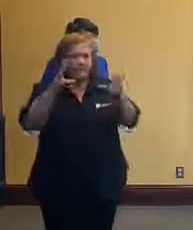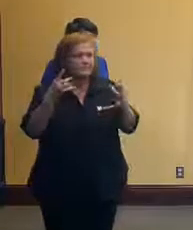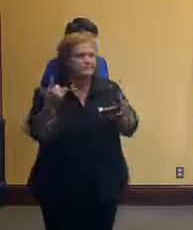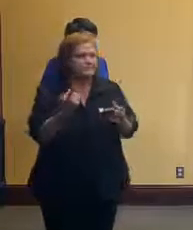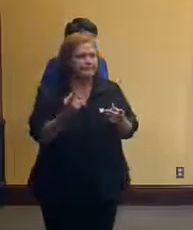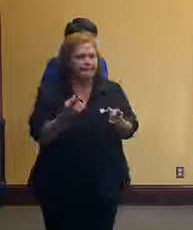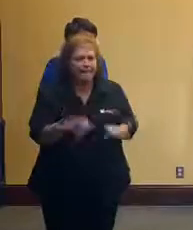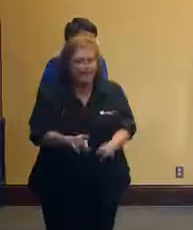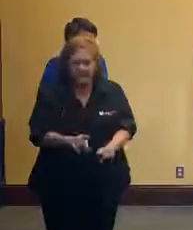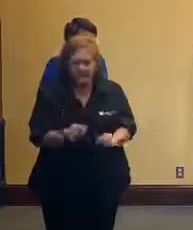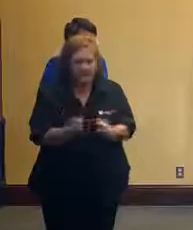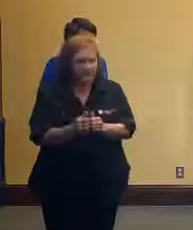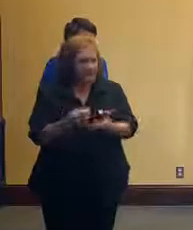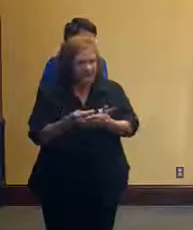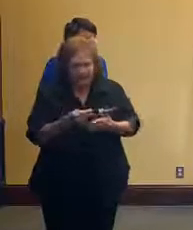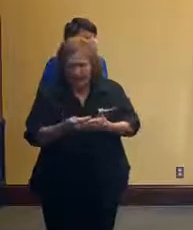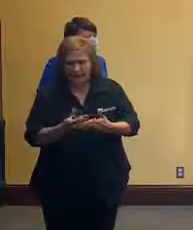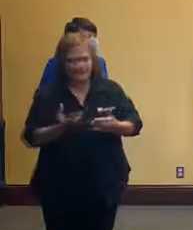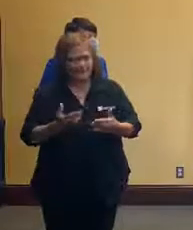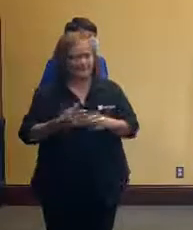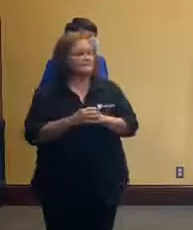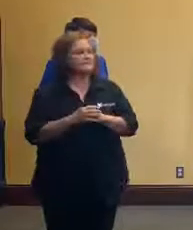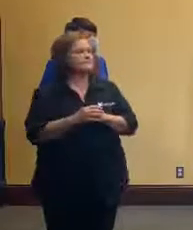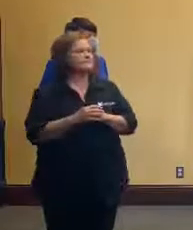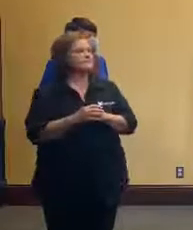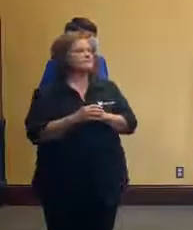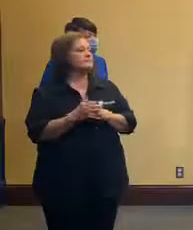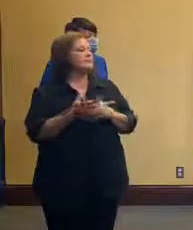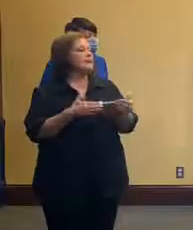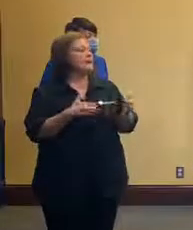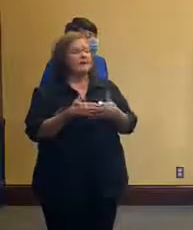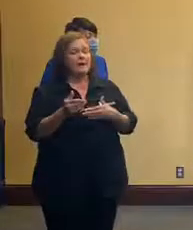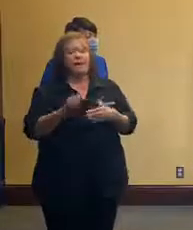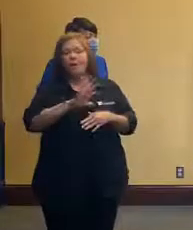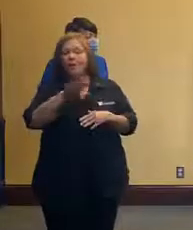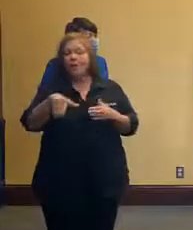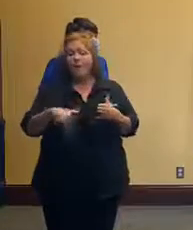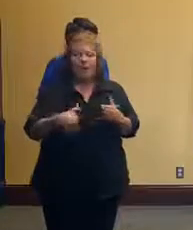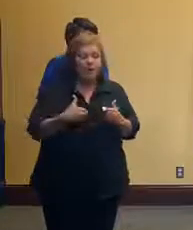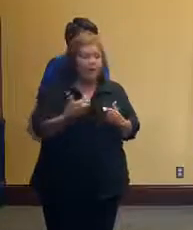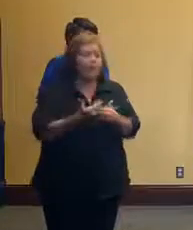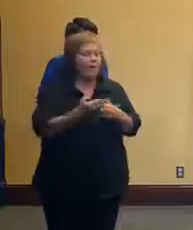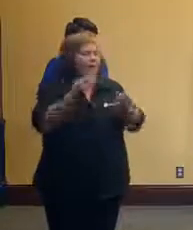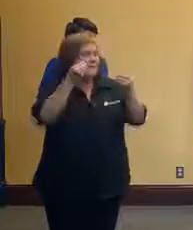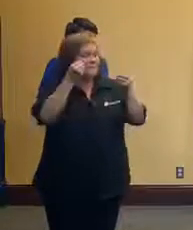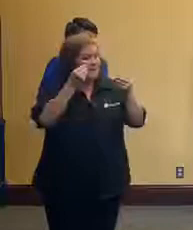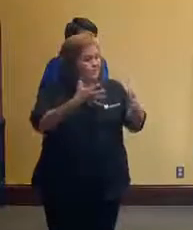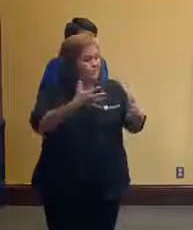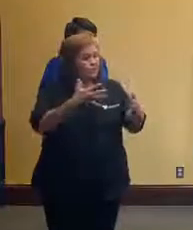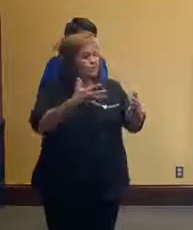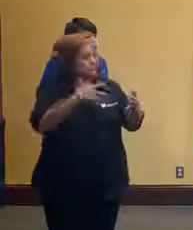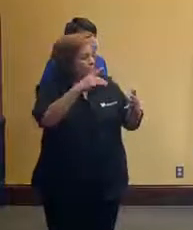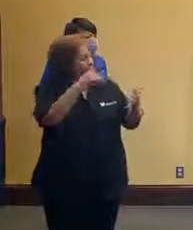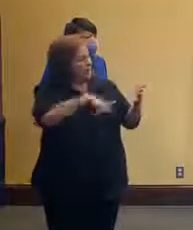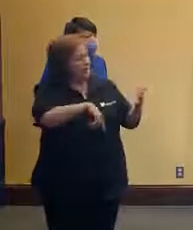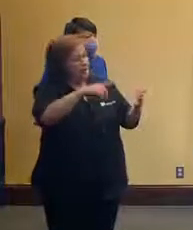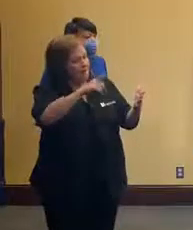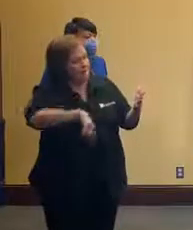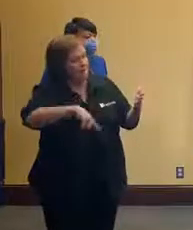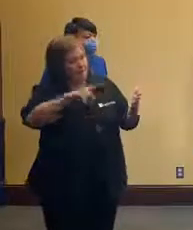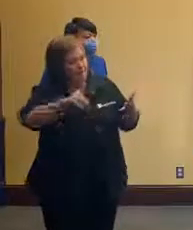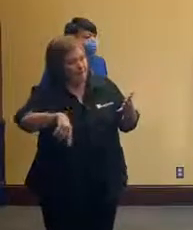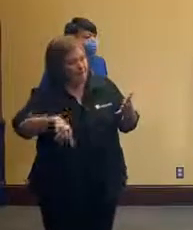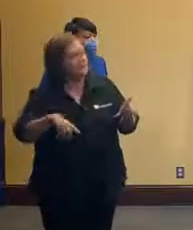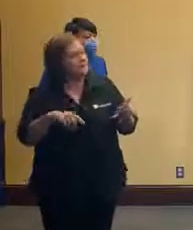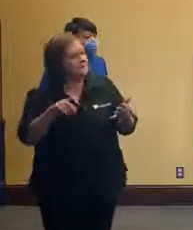there's a resurgence related to COVID-19. All factors that are vitally important when you're evaluating your portfolio. And